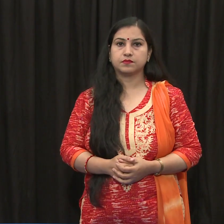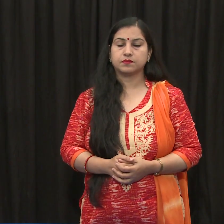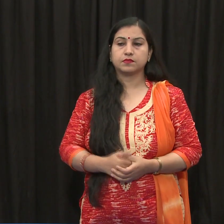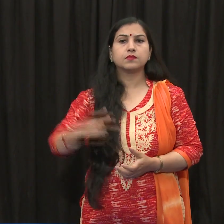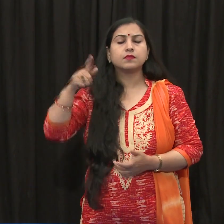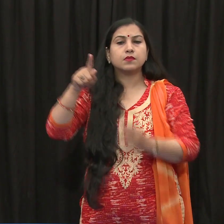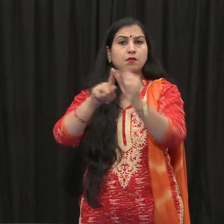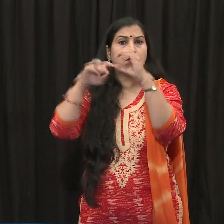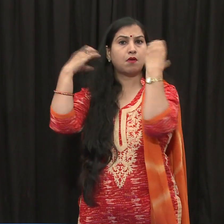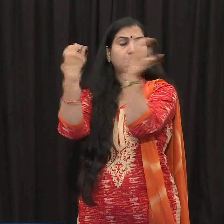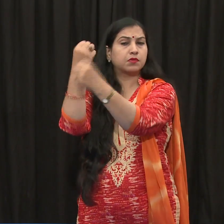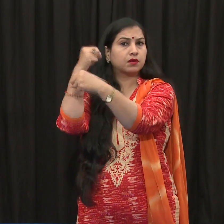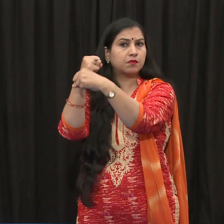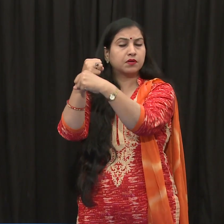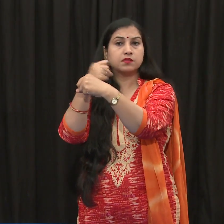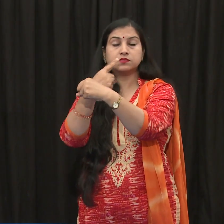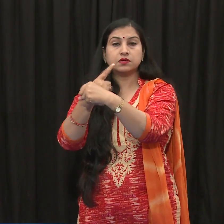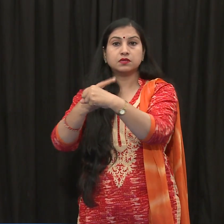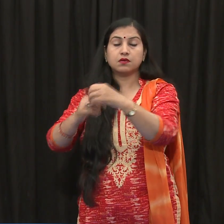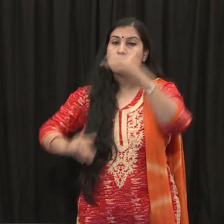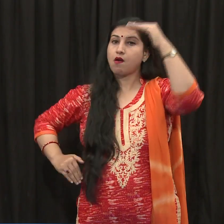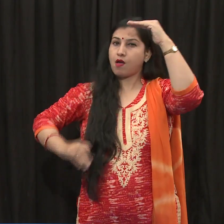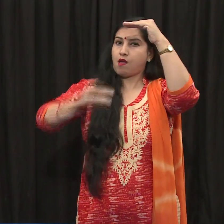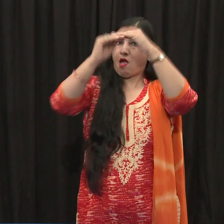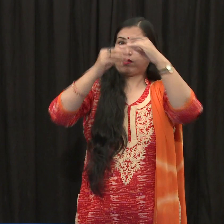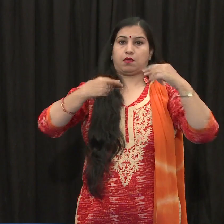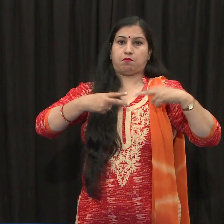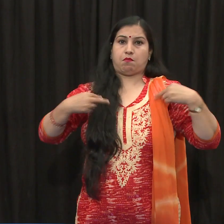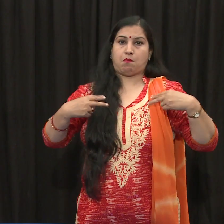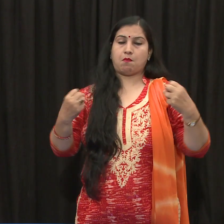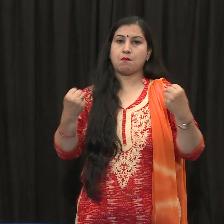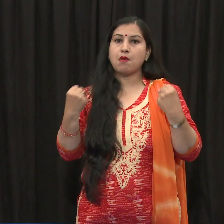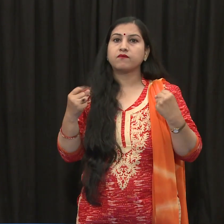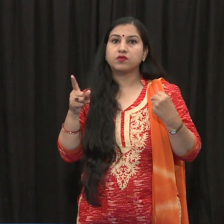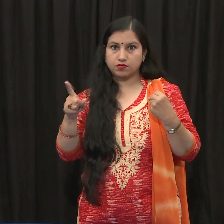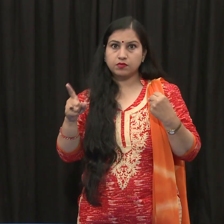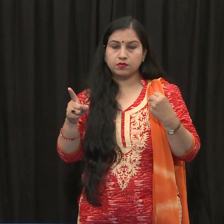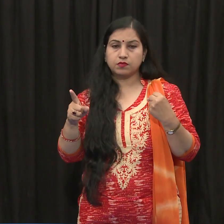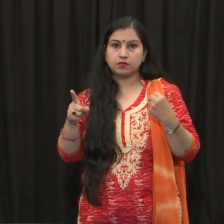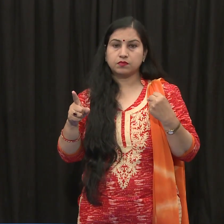implies that the supreme power is vested in the people